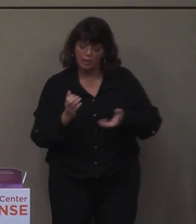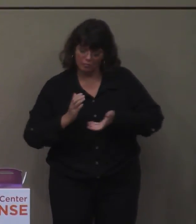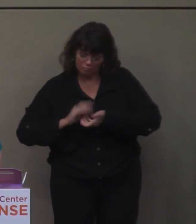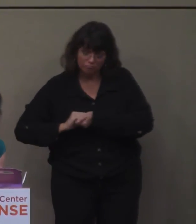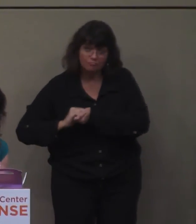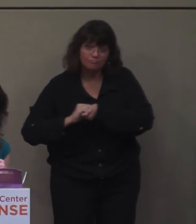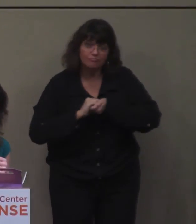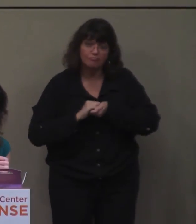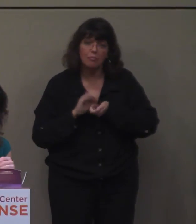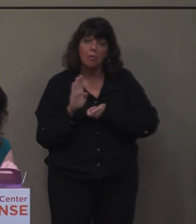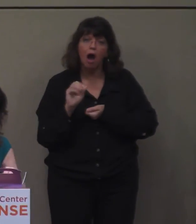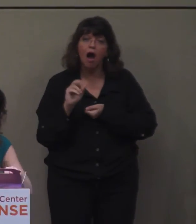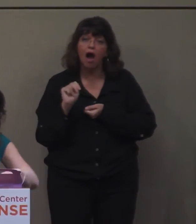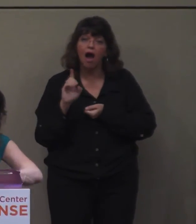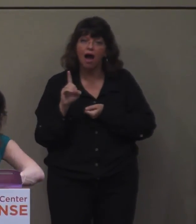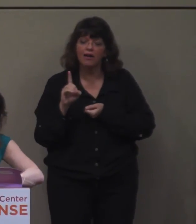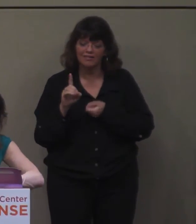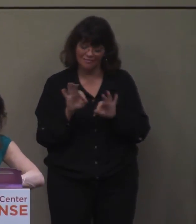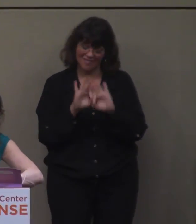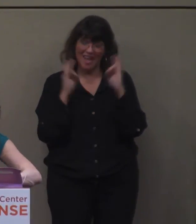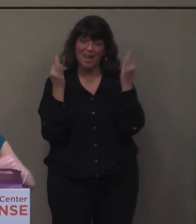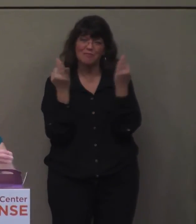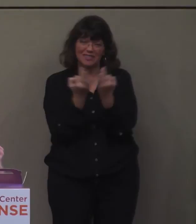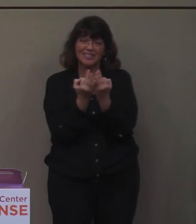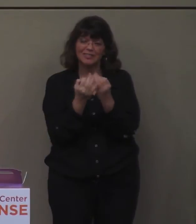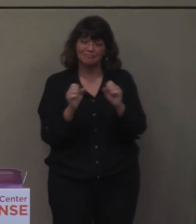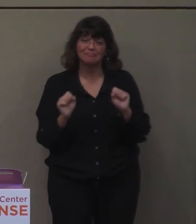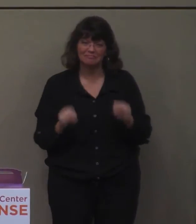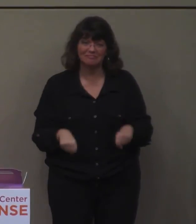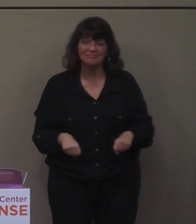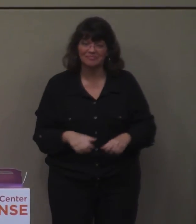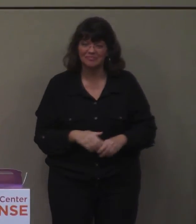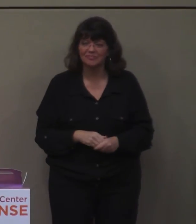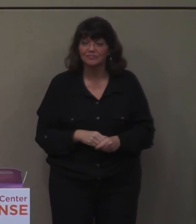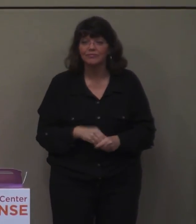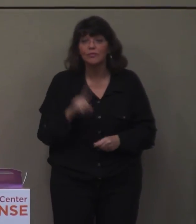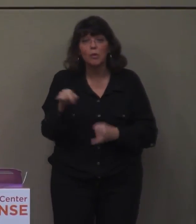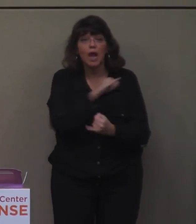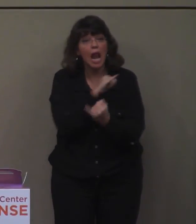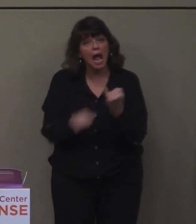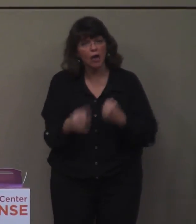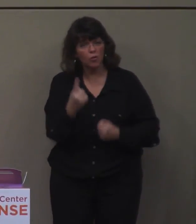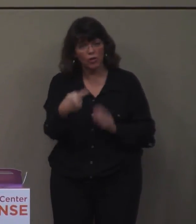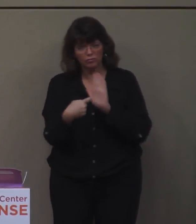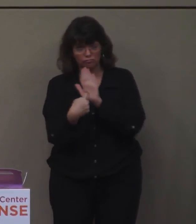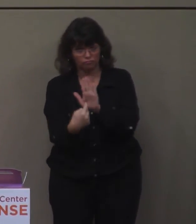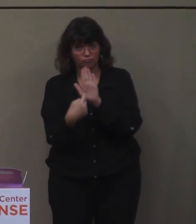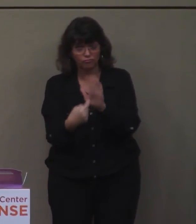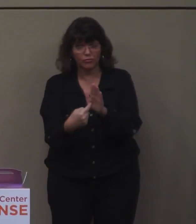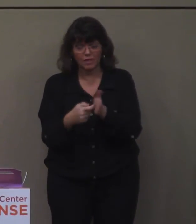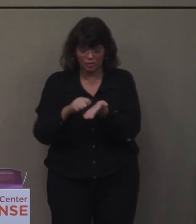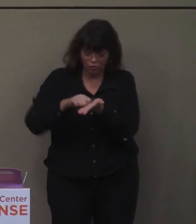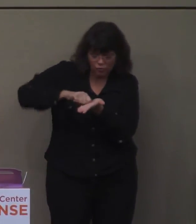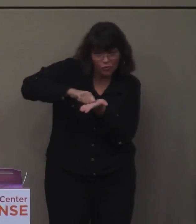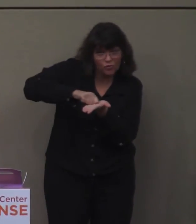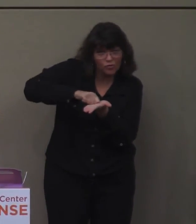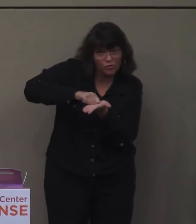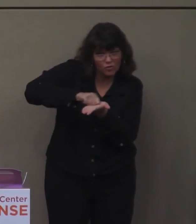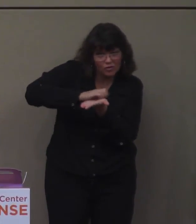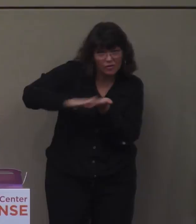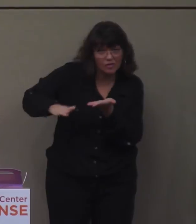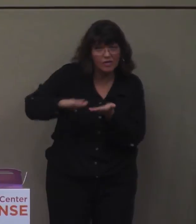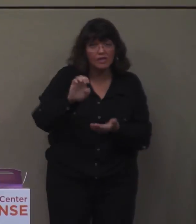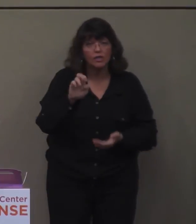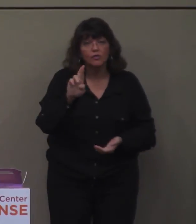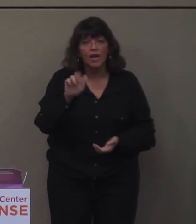And then last item I'm going to talk about is I have these little erasers. And what these little erasers stand for is